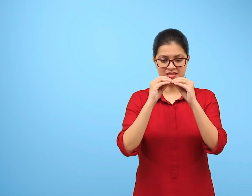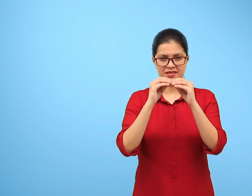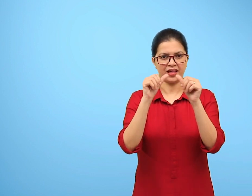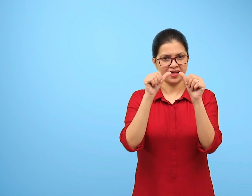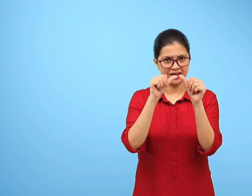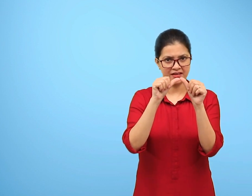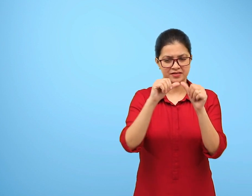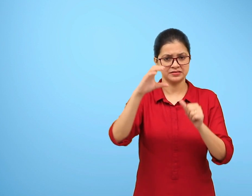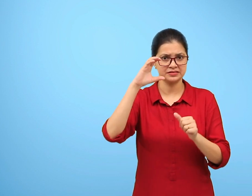backbone,